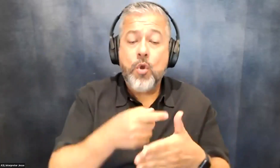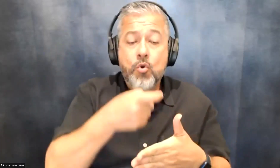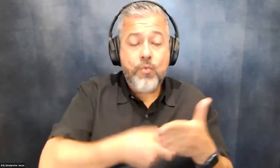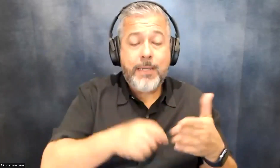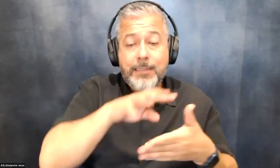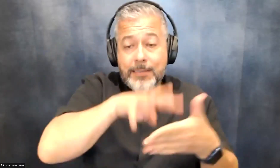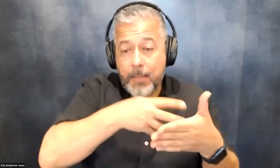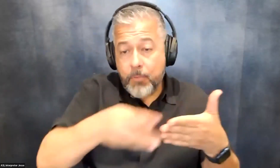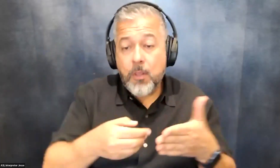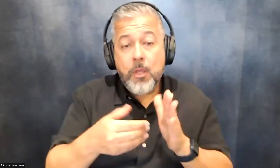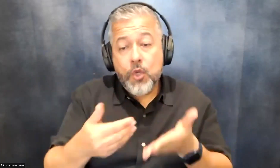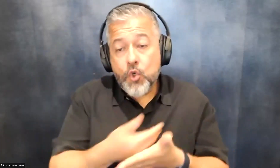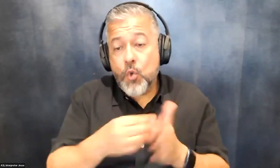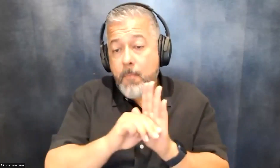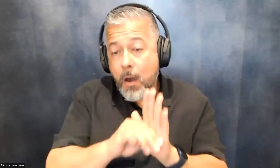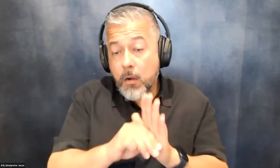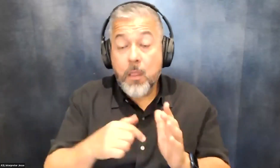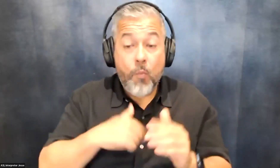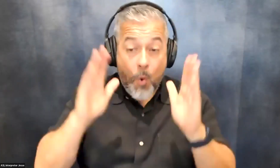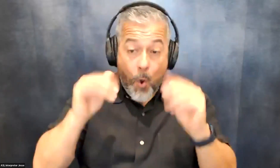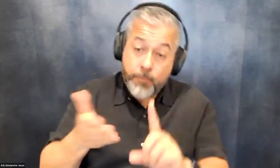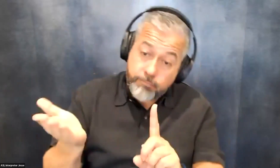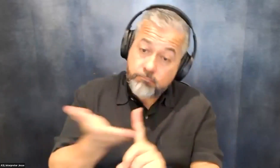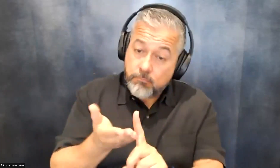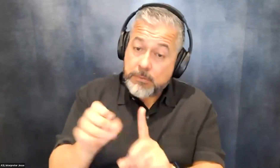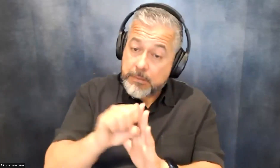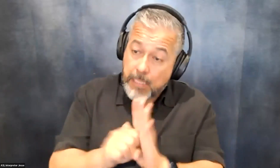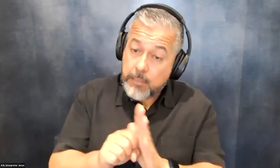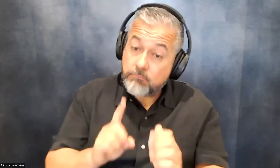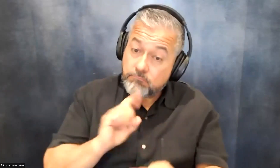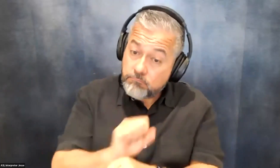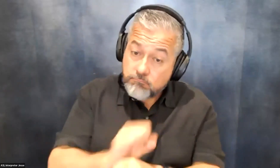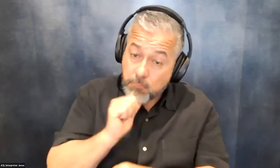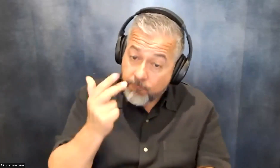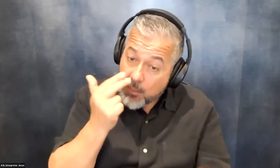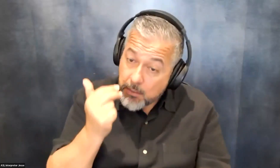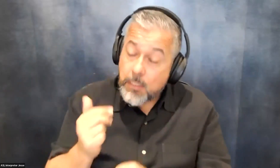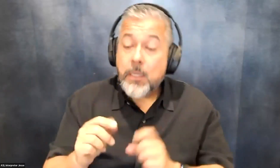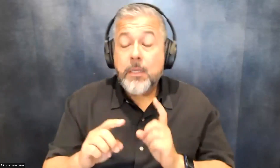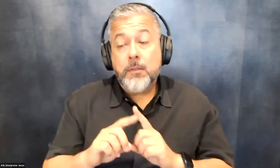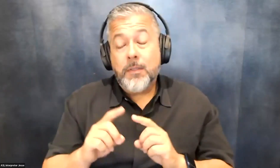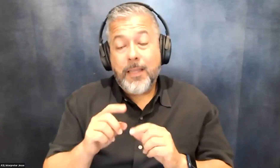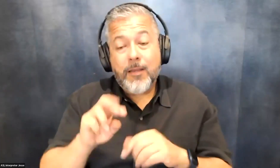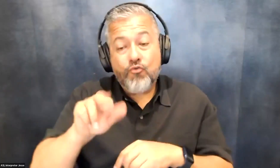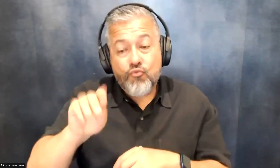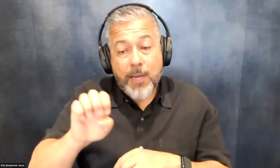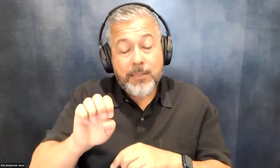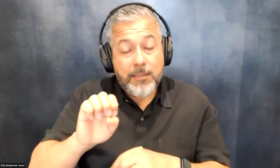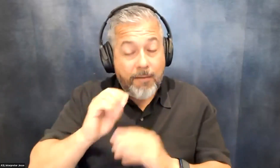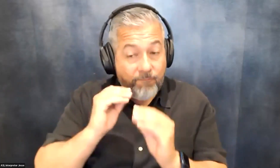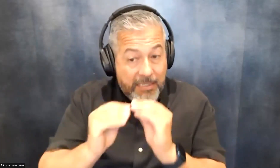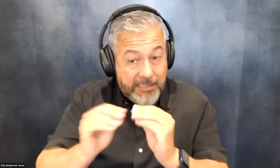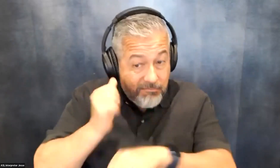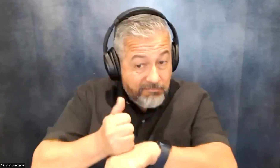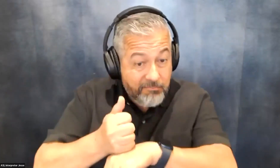get the state to take this seriously as a fix to the rate study, just like the ILS rate fix that we've been talking about. We proposed a transportation